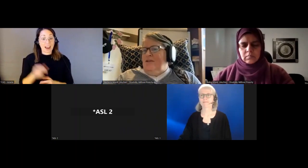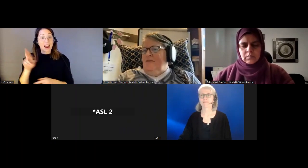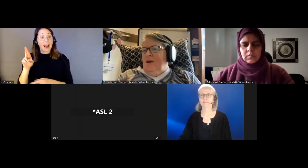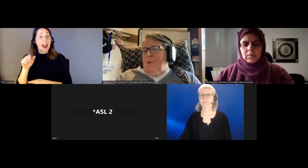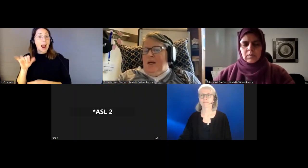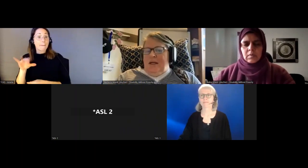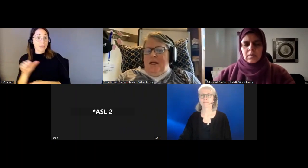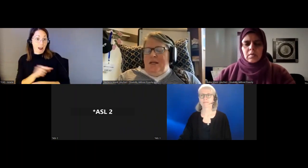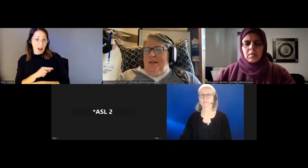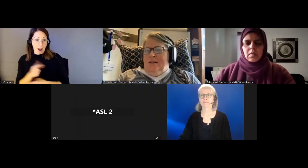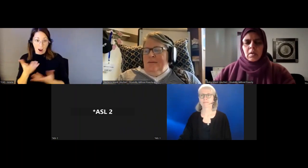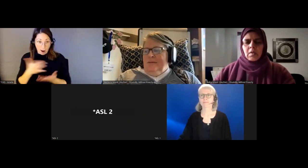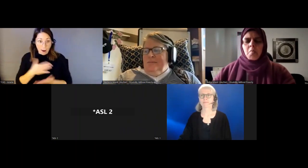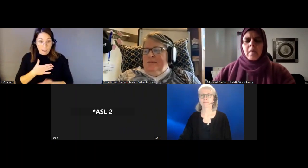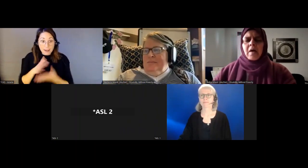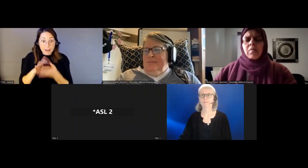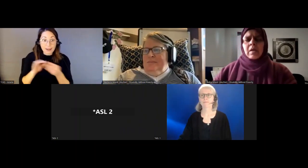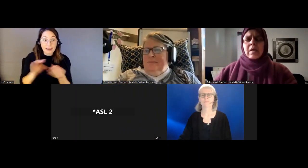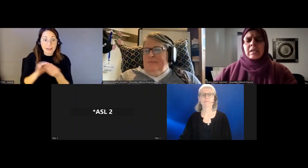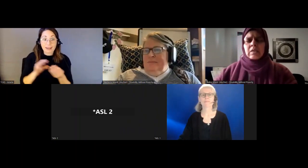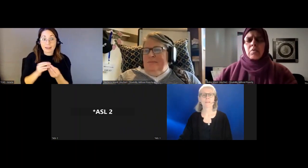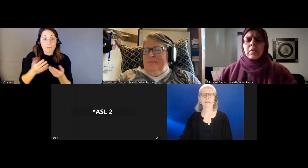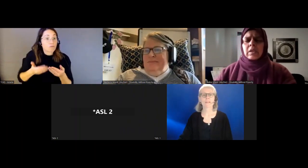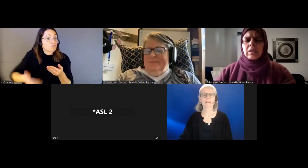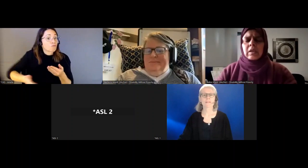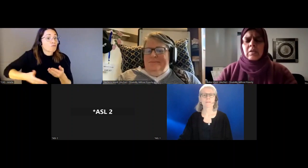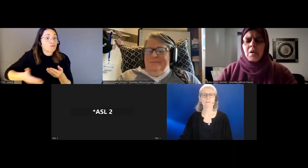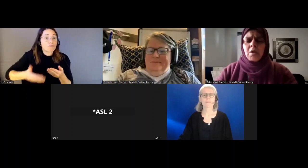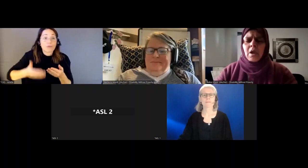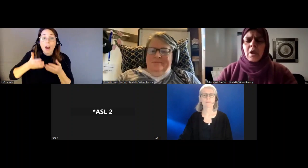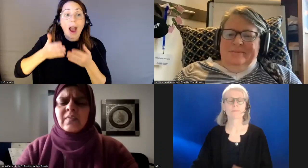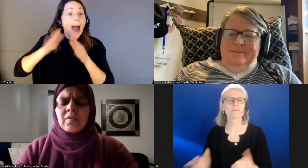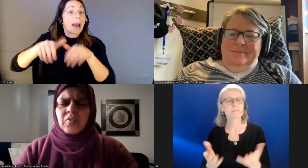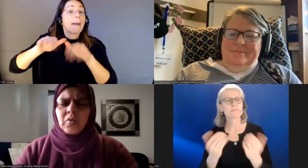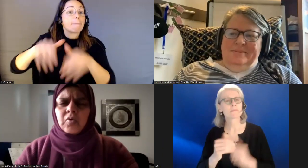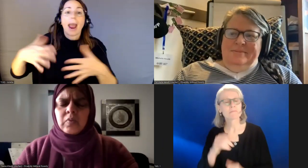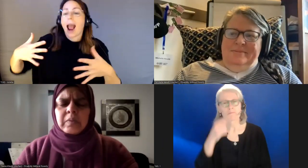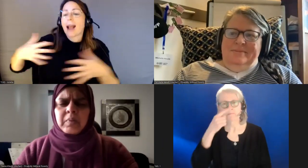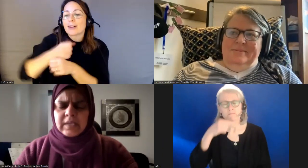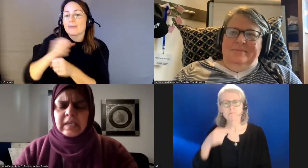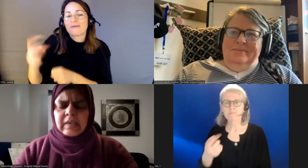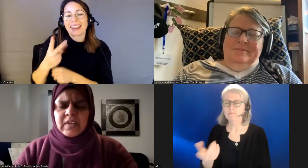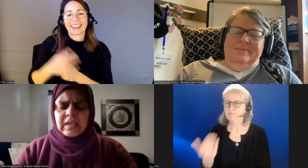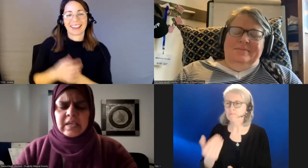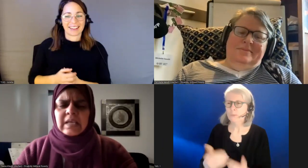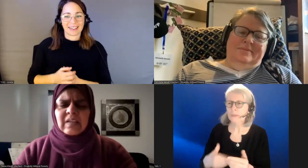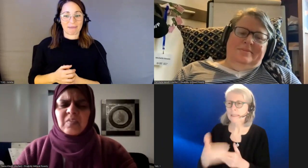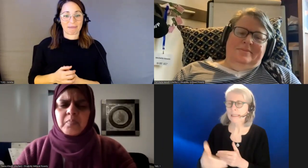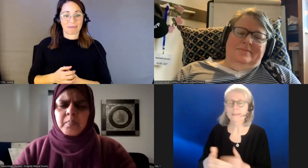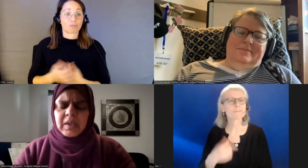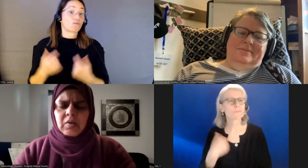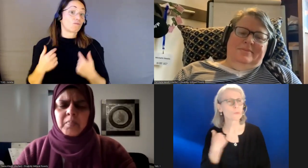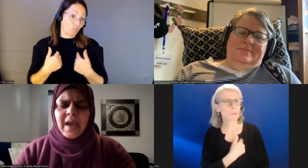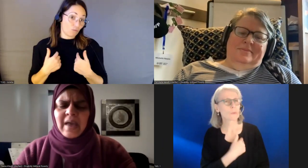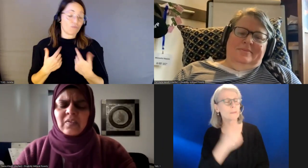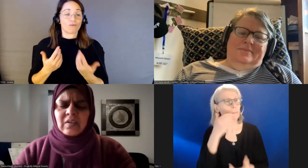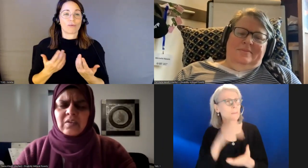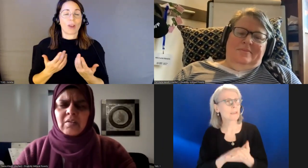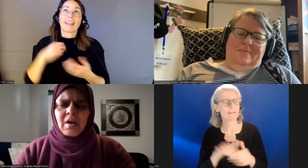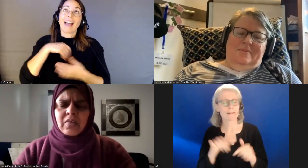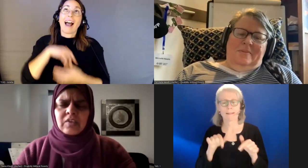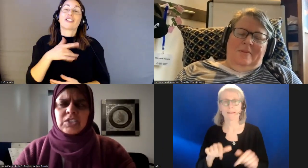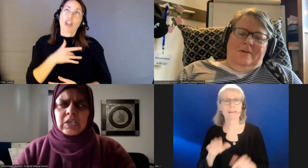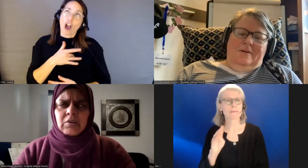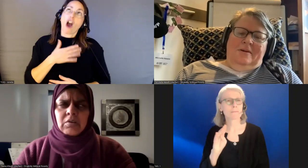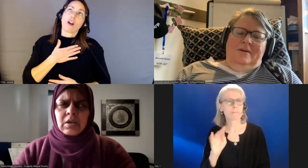going next very quickly? Well, you know, in our hearts, our souls, we believed in getting this bill passed